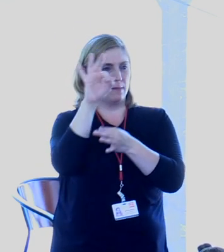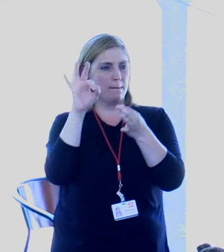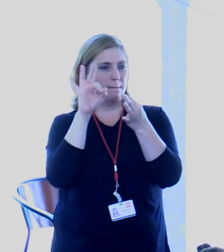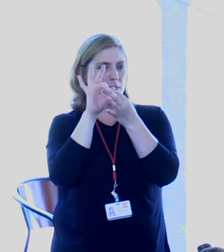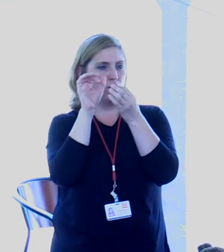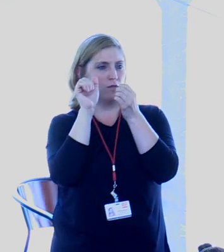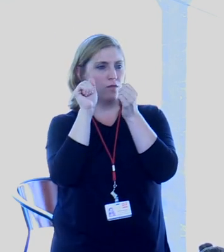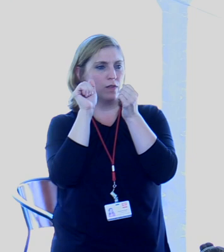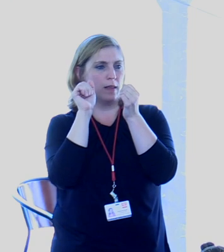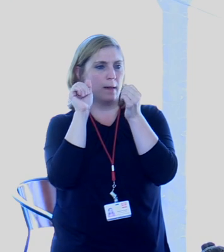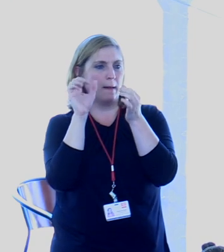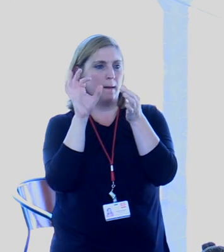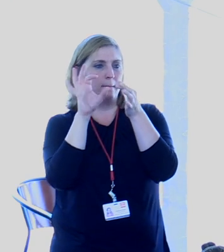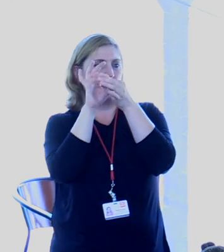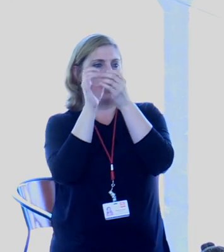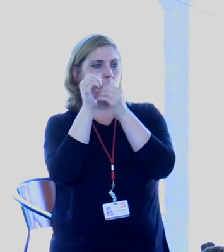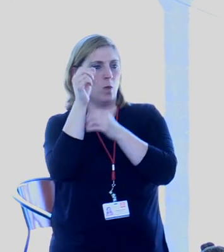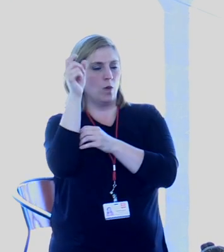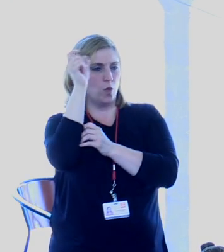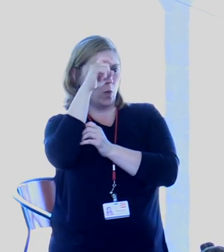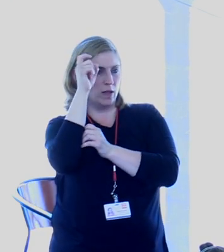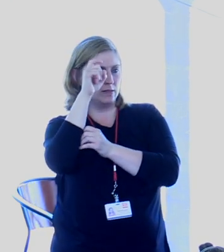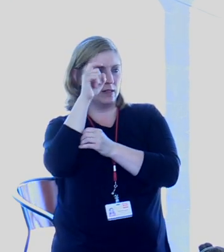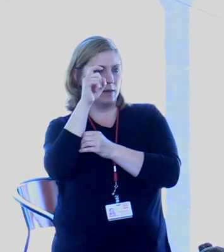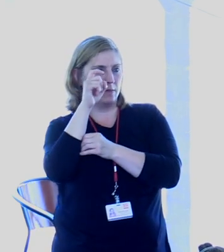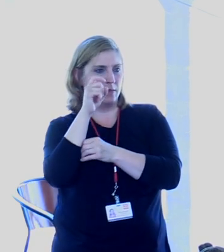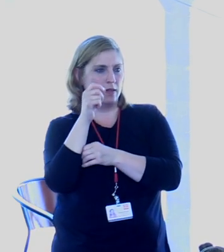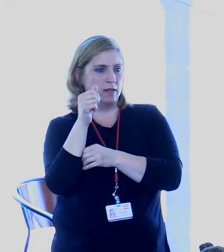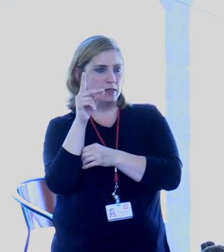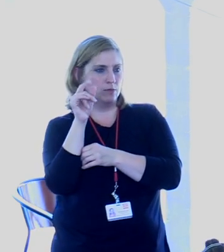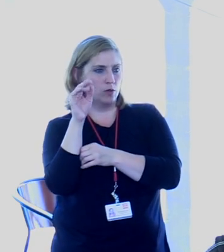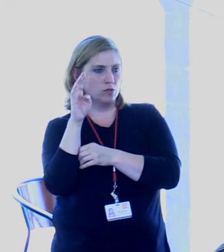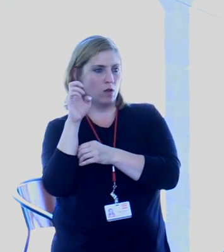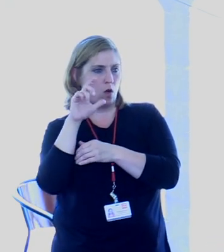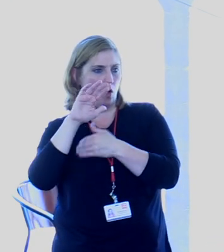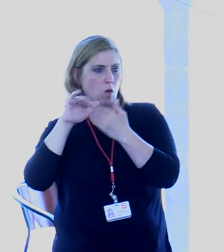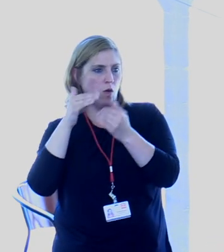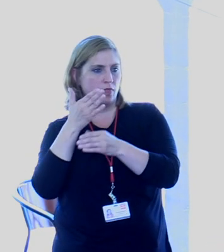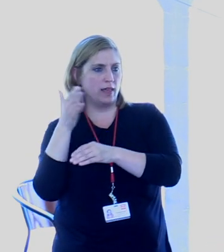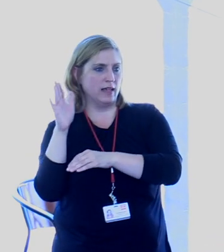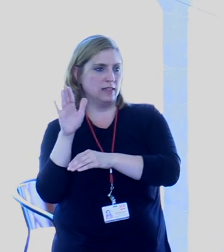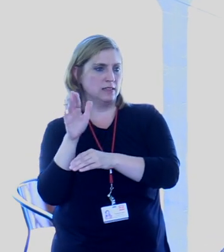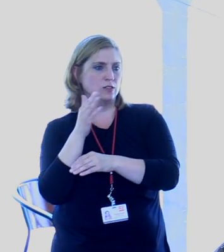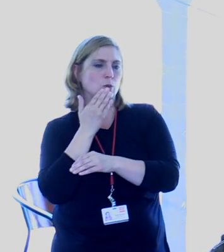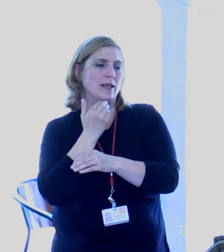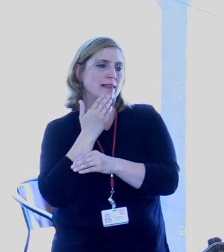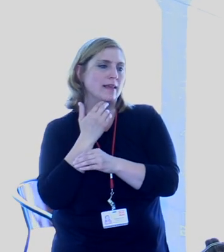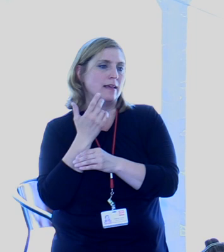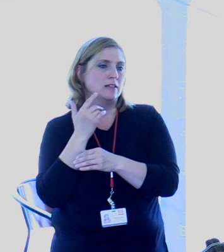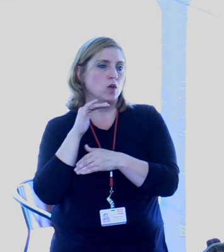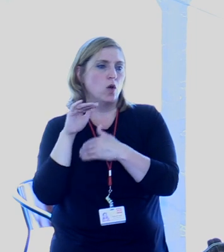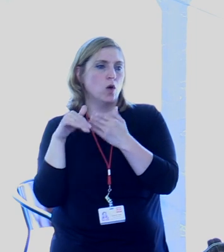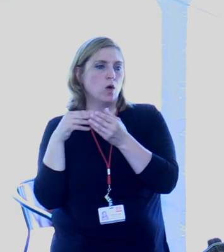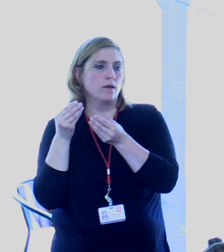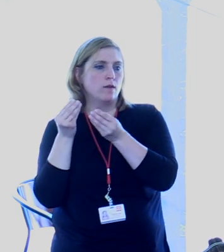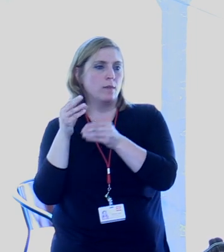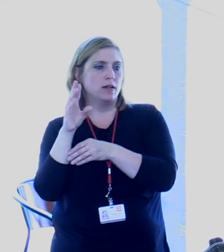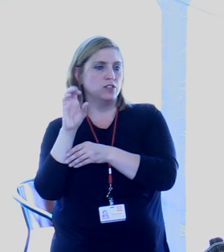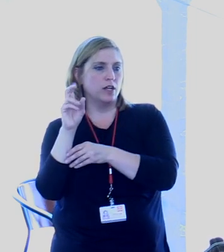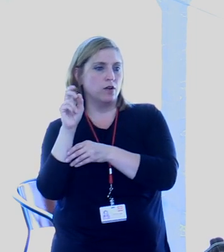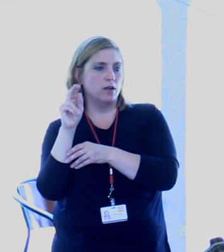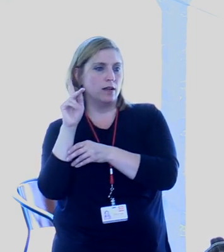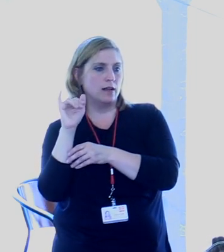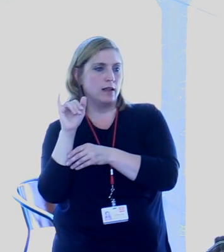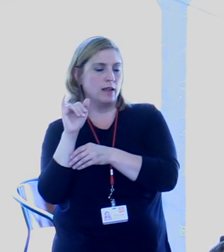perfectly attuned to the wisdom that disposes all things sweetly, when our prayer is perfectly animated by charity, our prayer